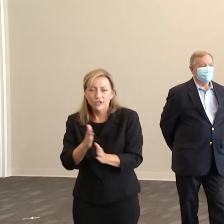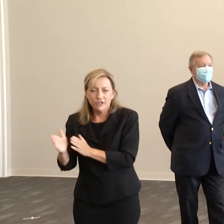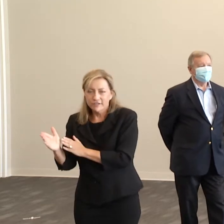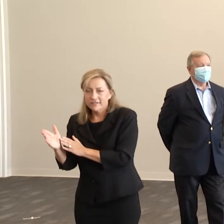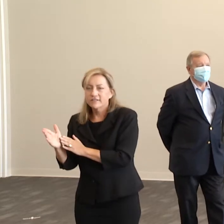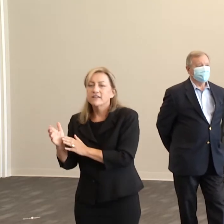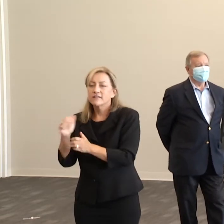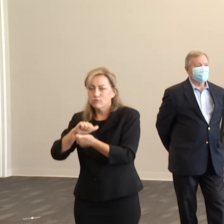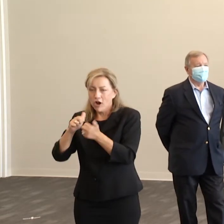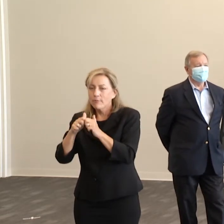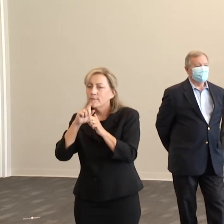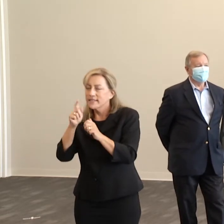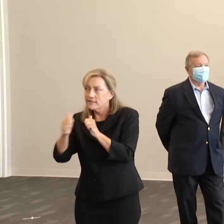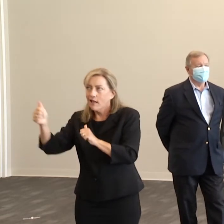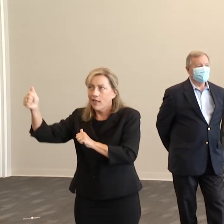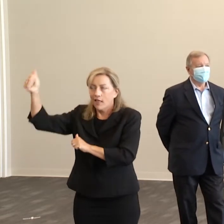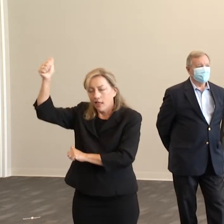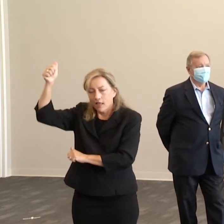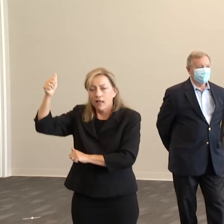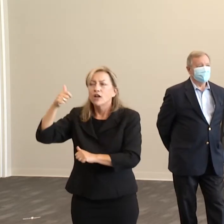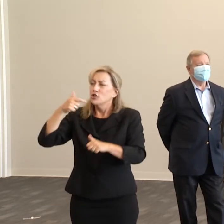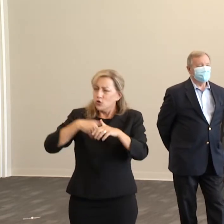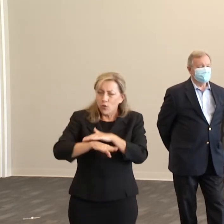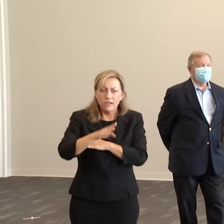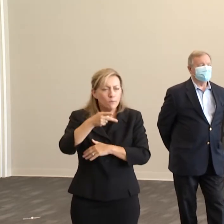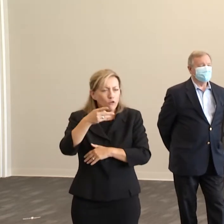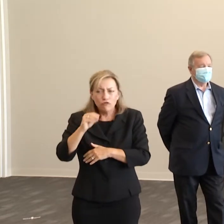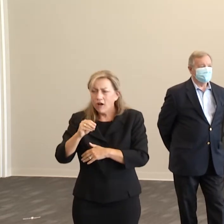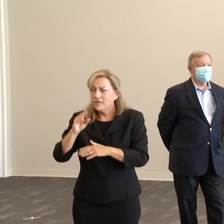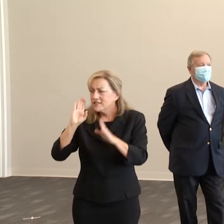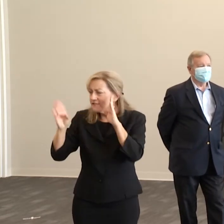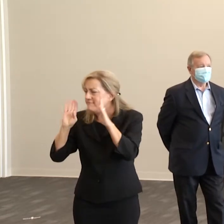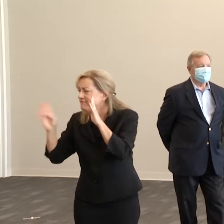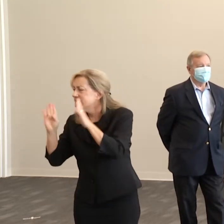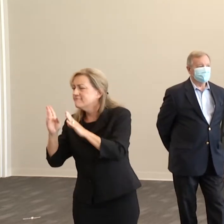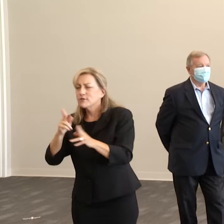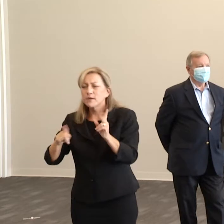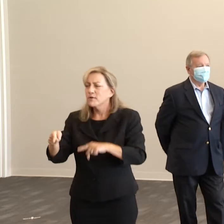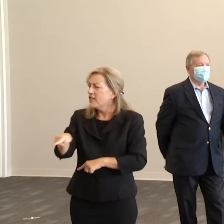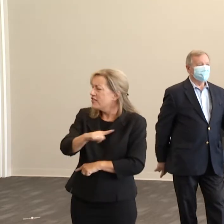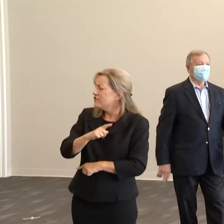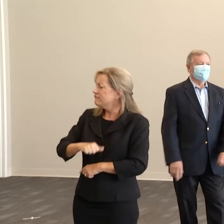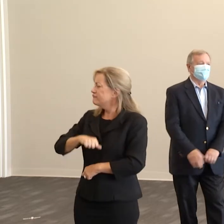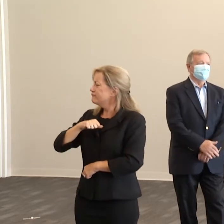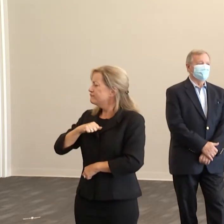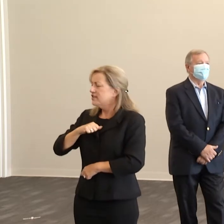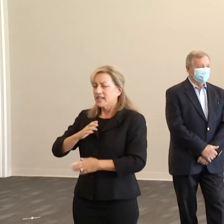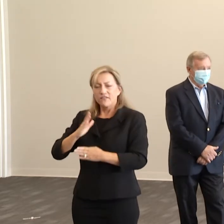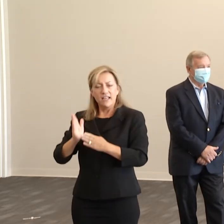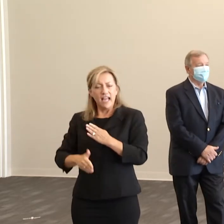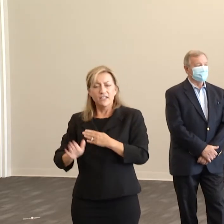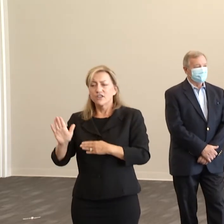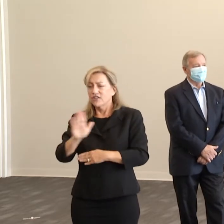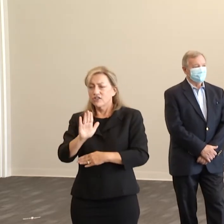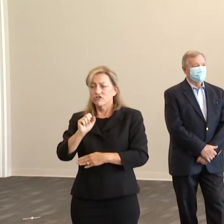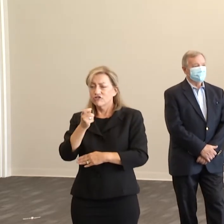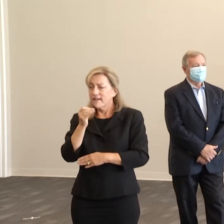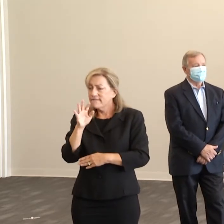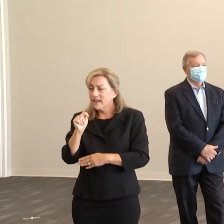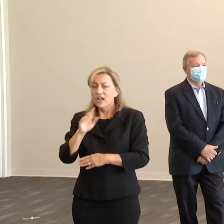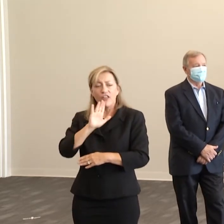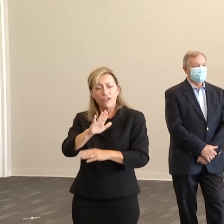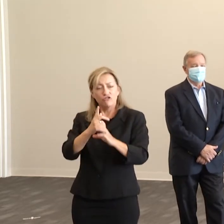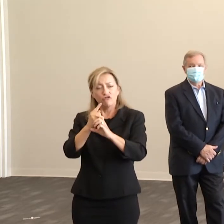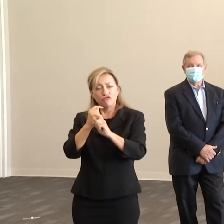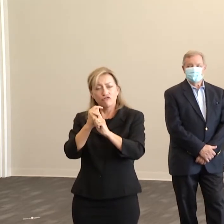folks, it's heartbreaking. These are people who take pride in the fact that when they get home at the end of their shift, their truck is empty. And